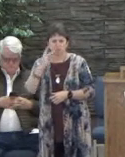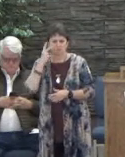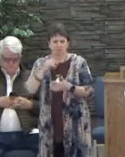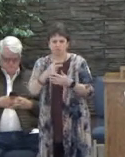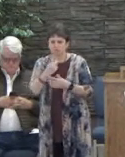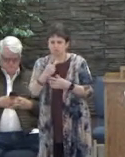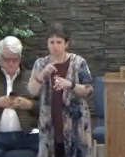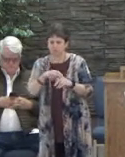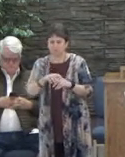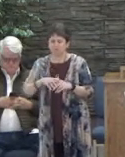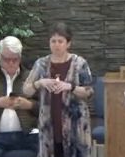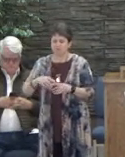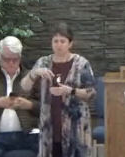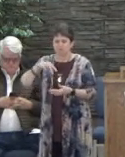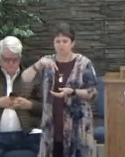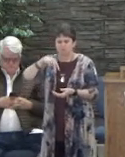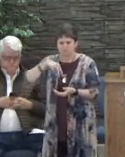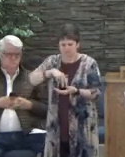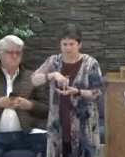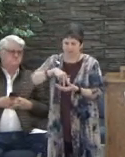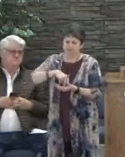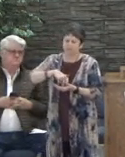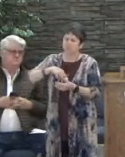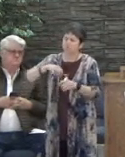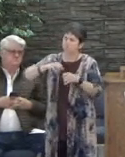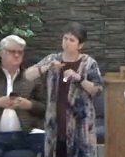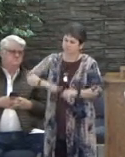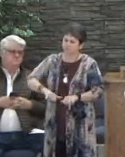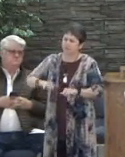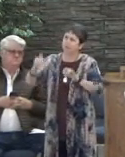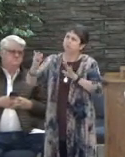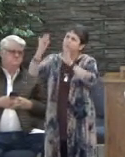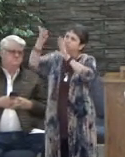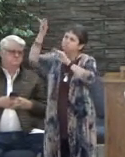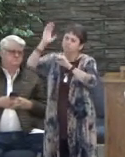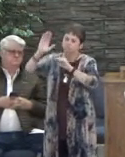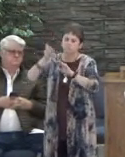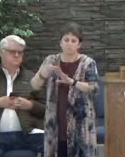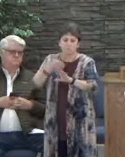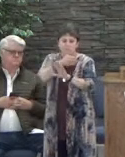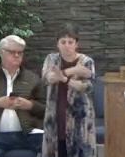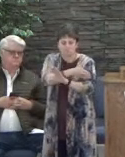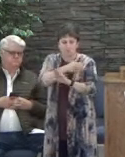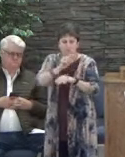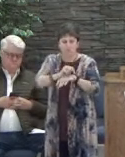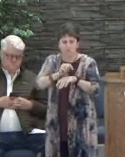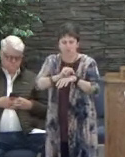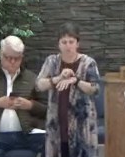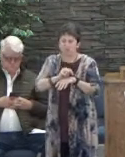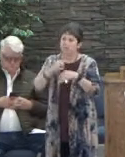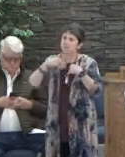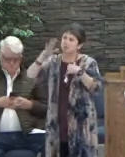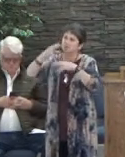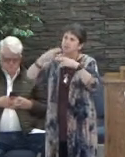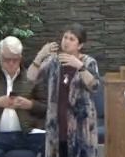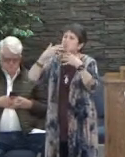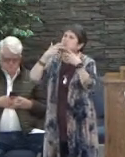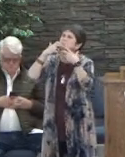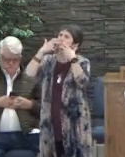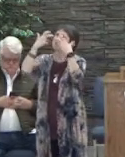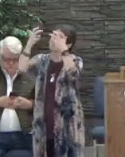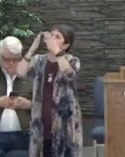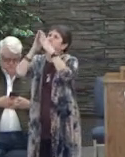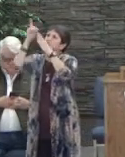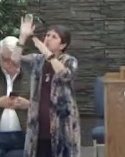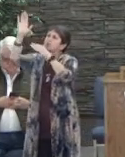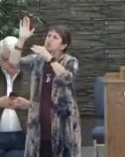context. They're standing in the presence of God before the temple that bears your name and will cry out to you